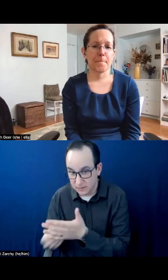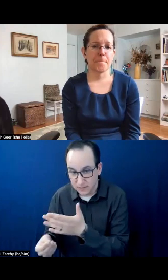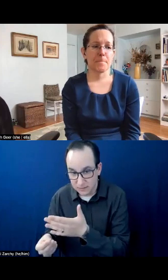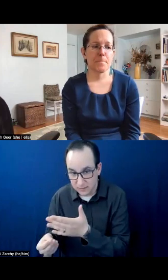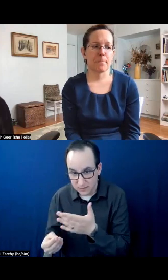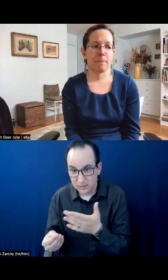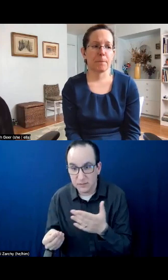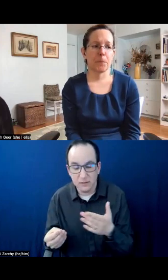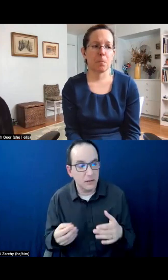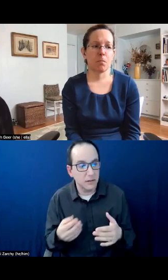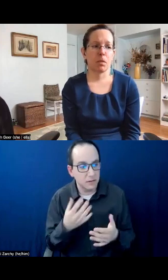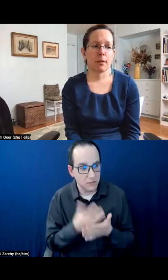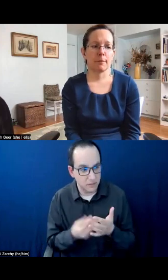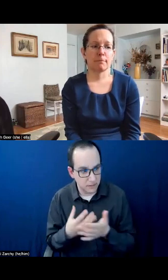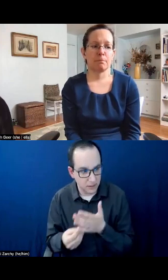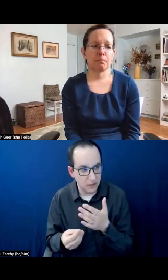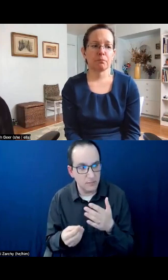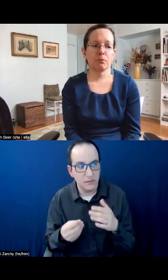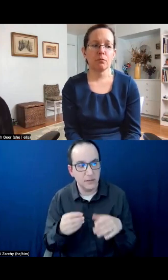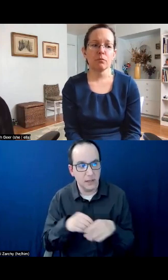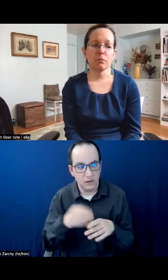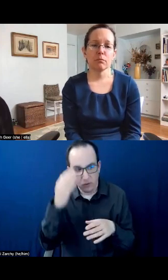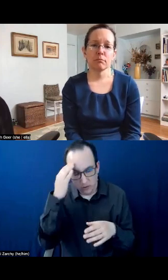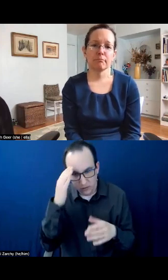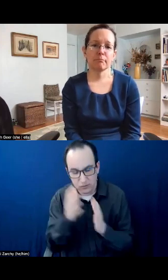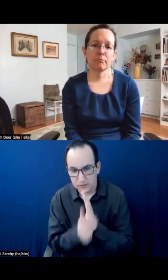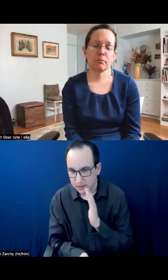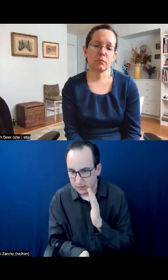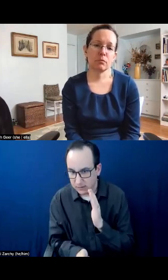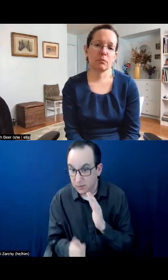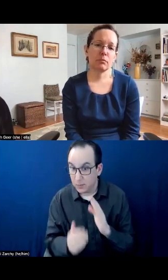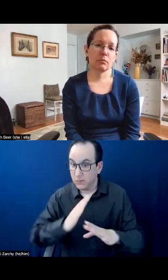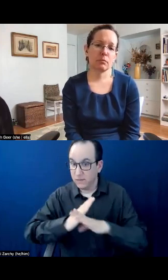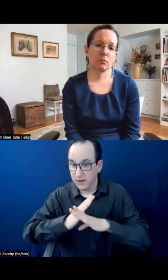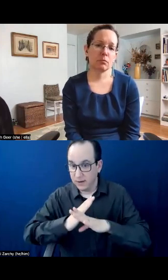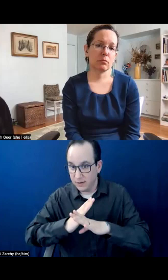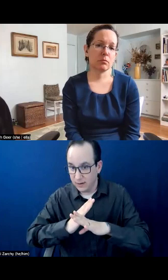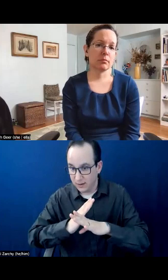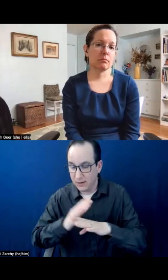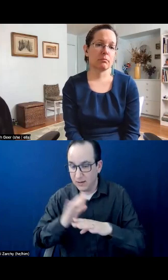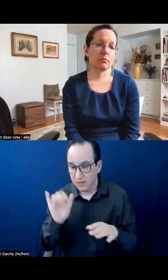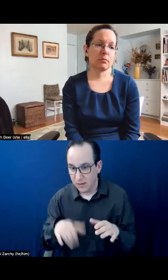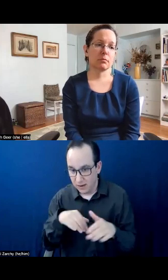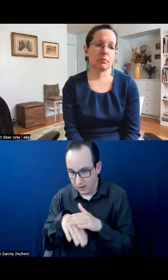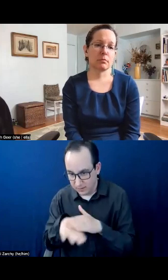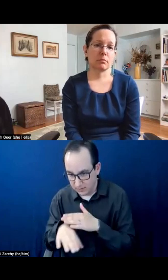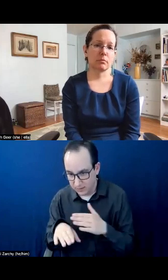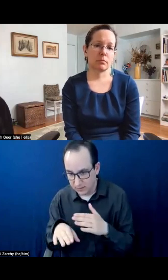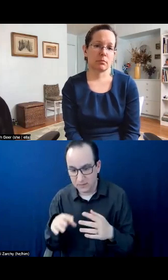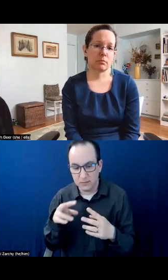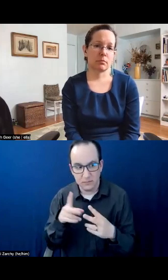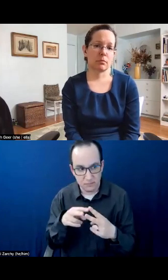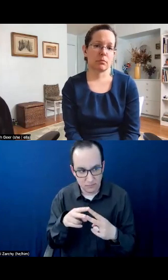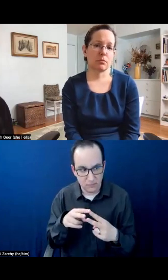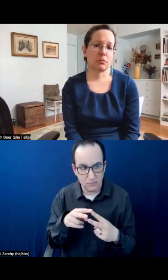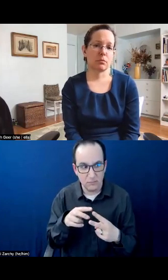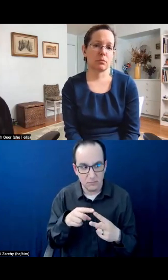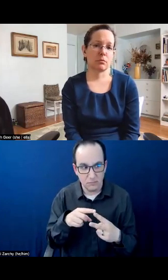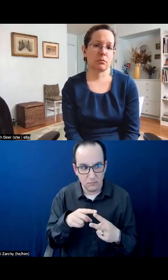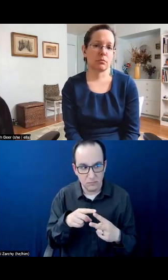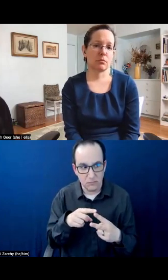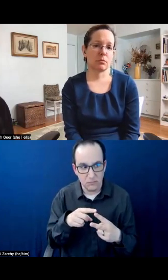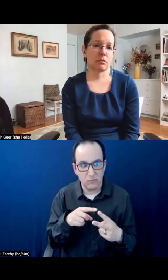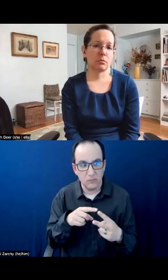of need. Noticing any gaps in their knowledge or skills, which is preventing them to access